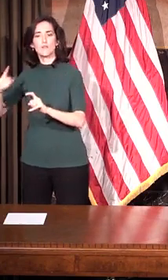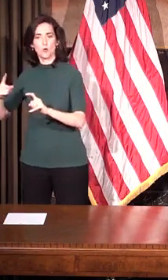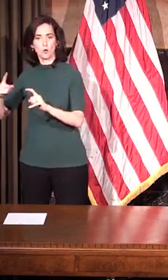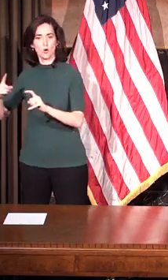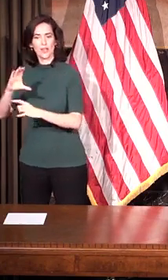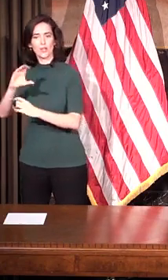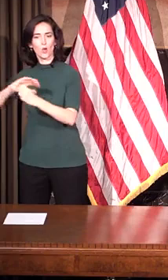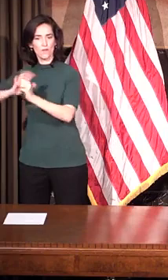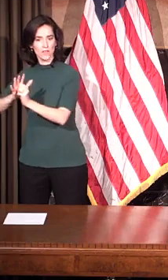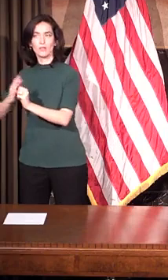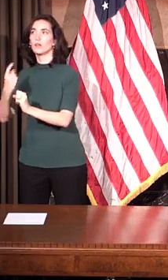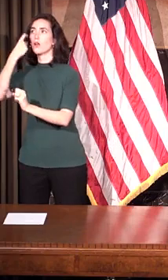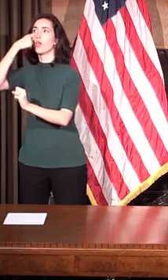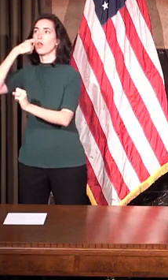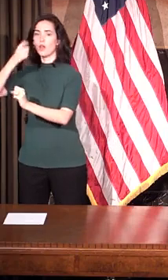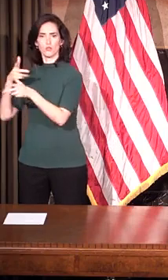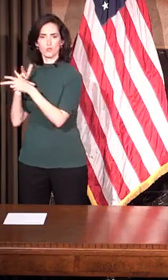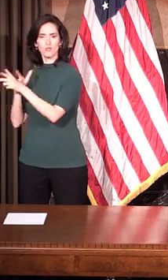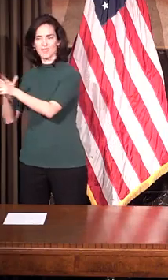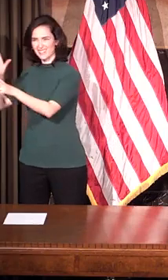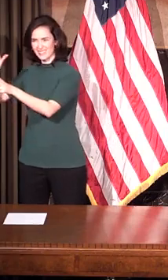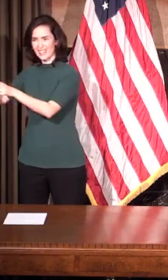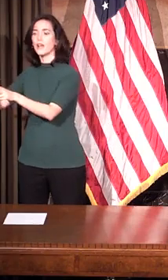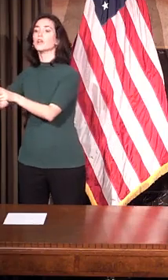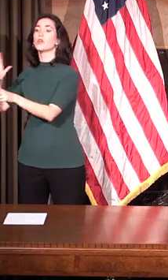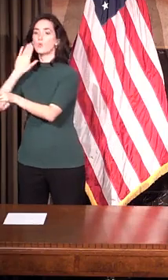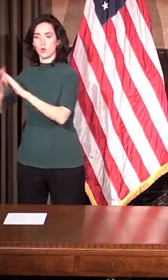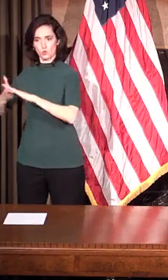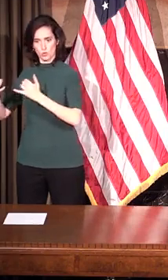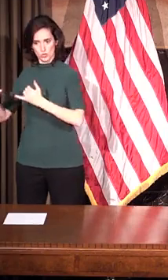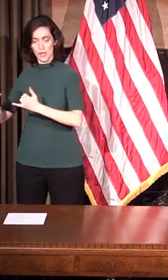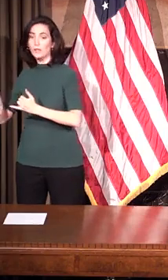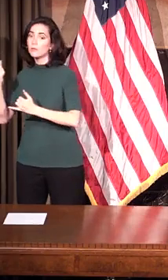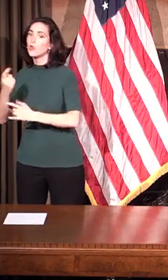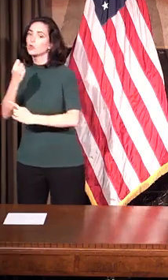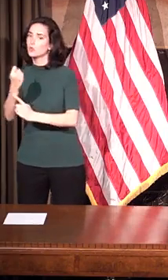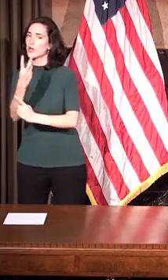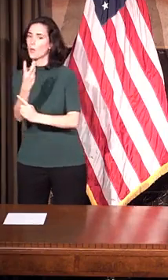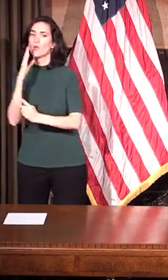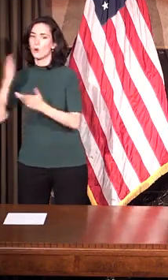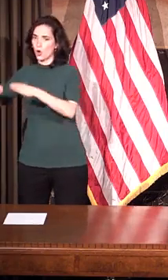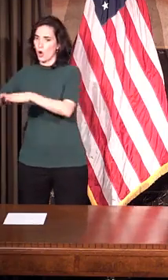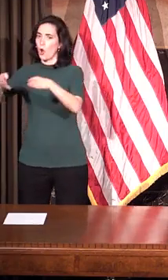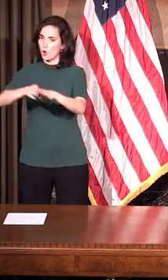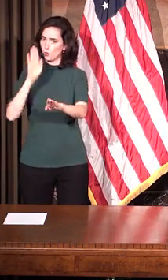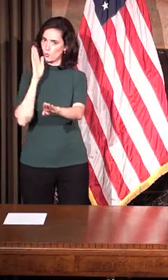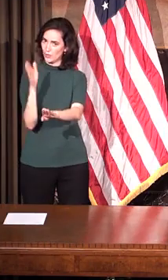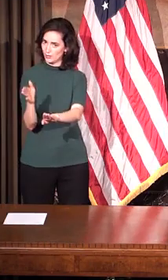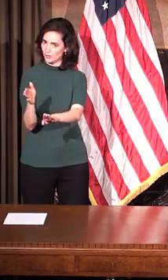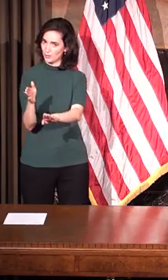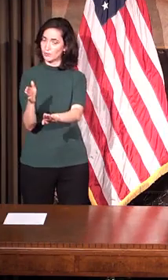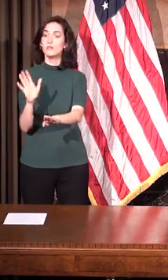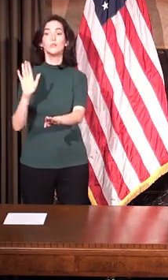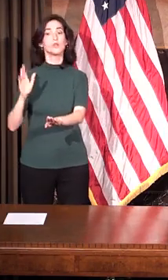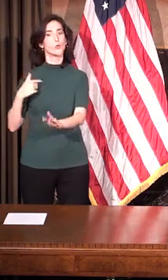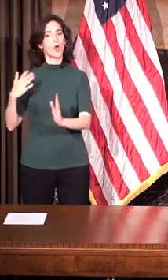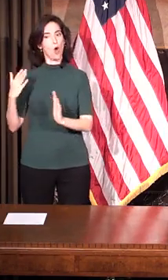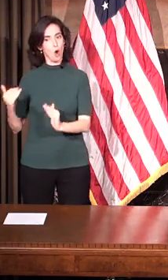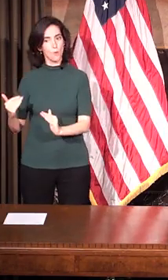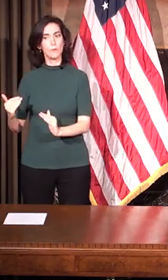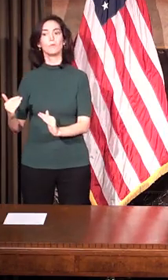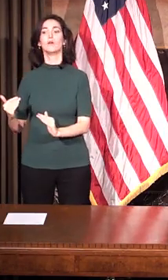today, but they will be closed on Tuesday and Wednesday. We do hope to have these testing centers back